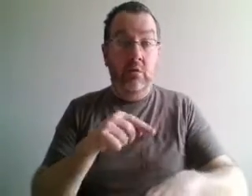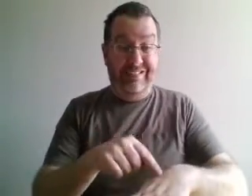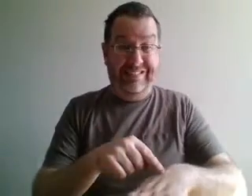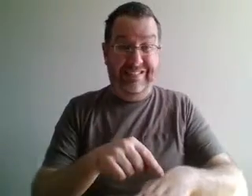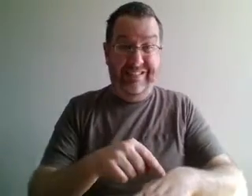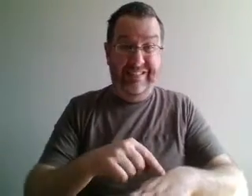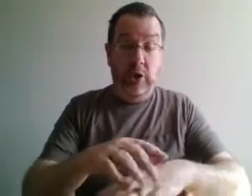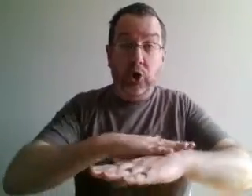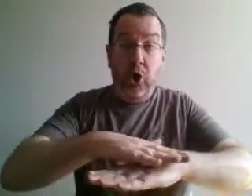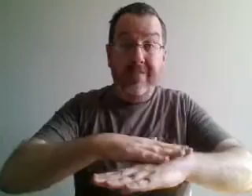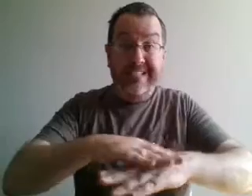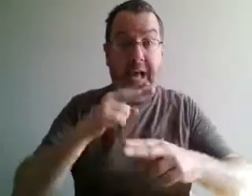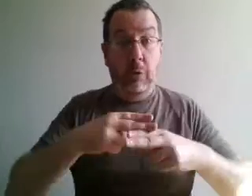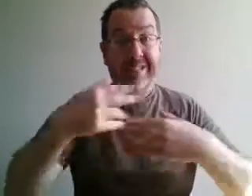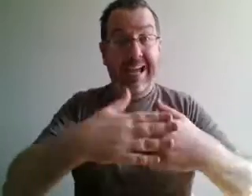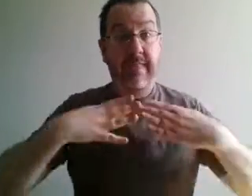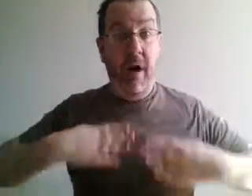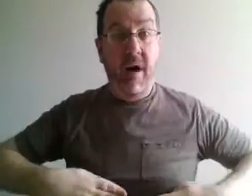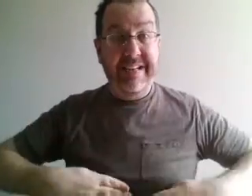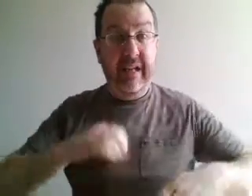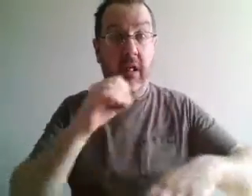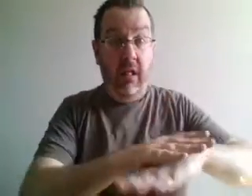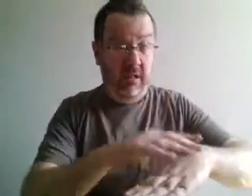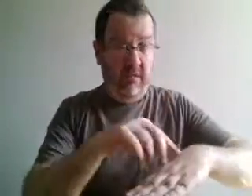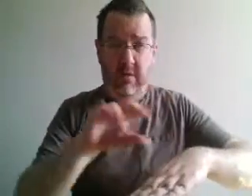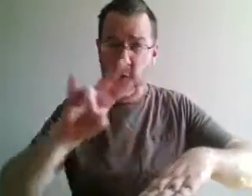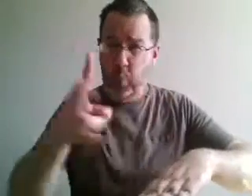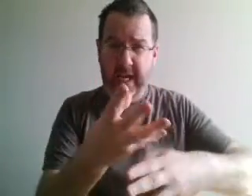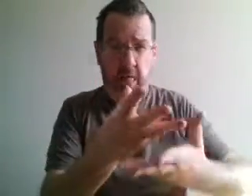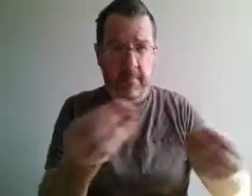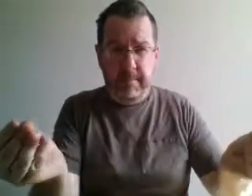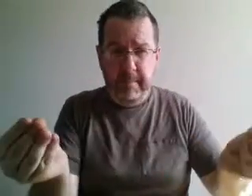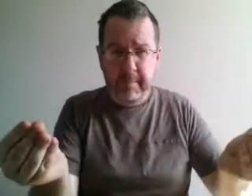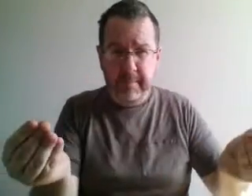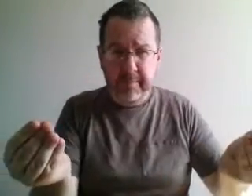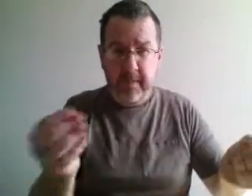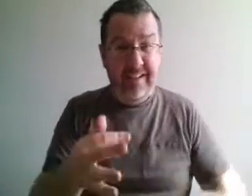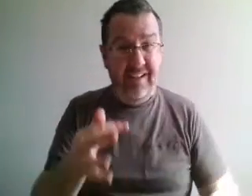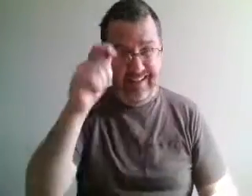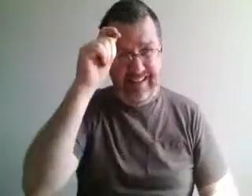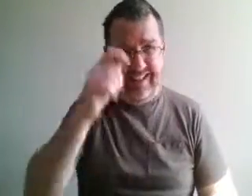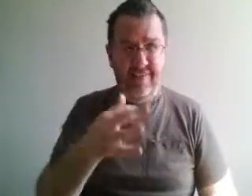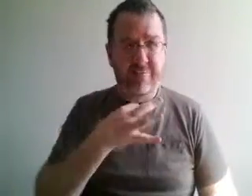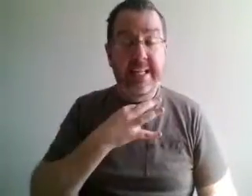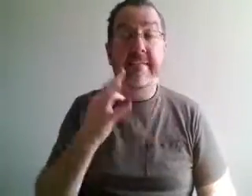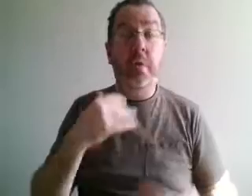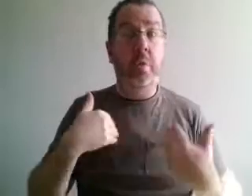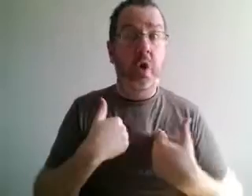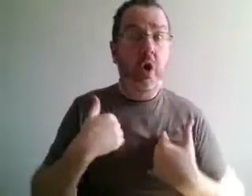outside the body. So I don't think there's a risk in buying the daily newspaper. If you're really worried, spray it with some household